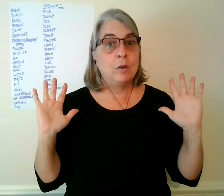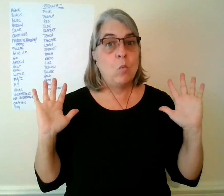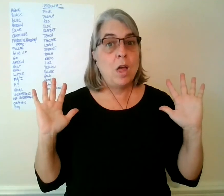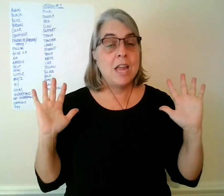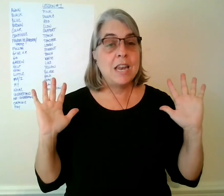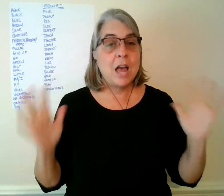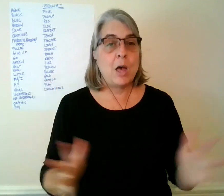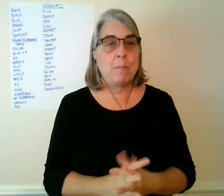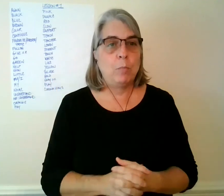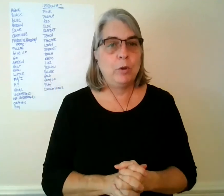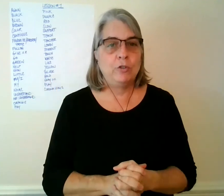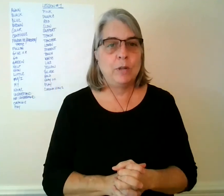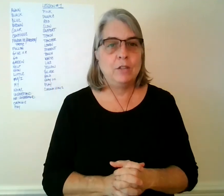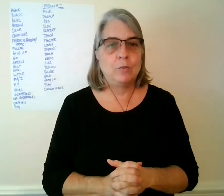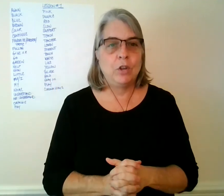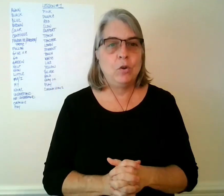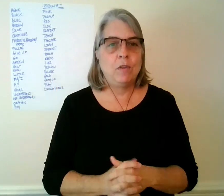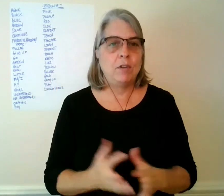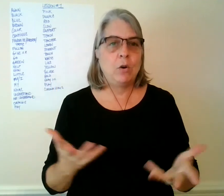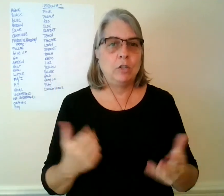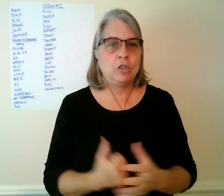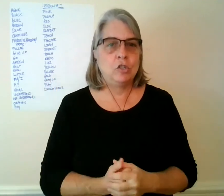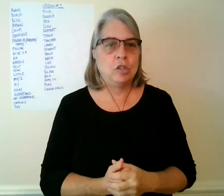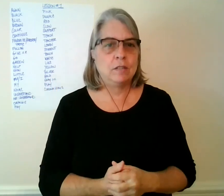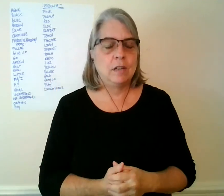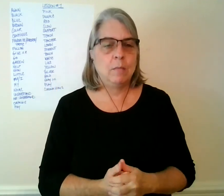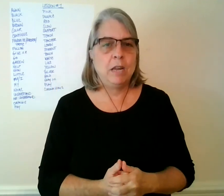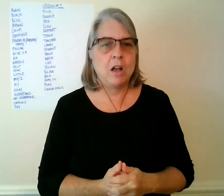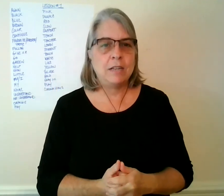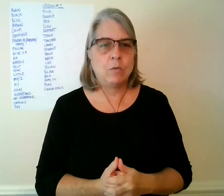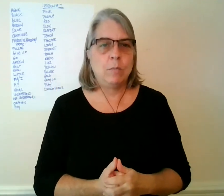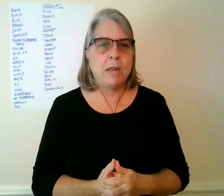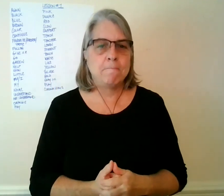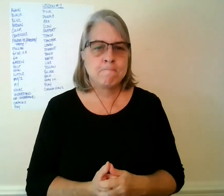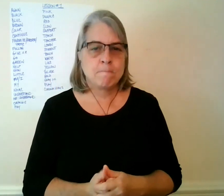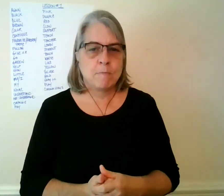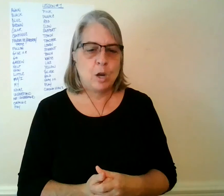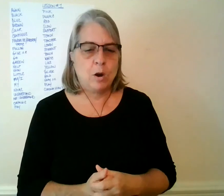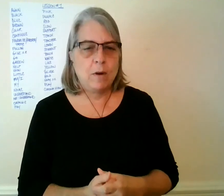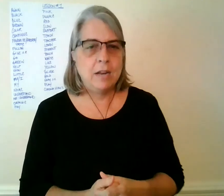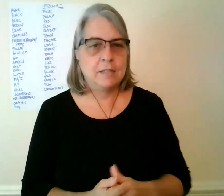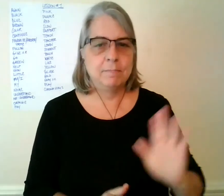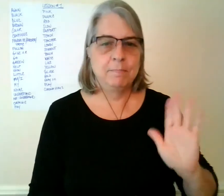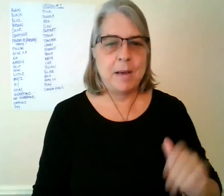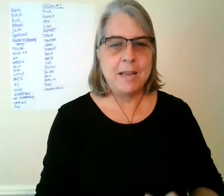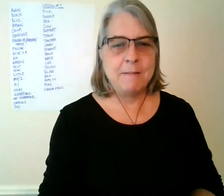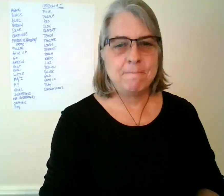lesson 1. Hope you enjoyed this review. If you have any questions, just be in contact with me. All right, bye.